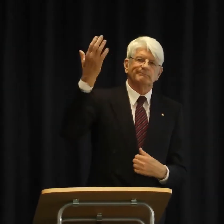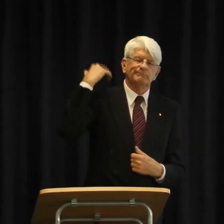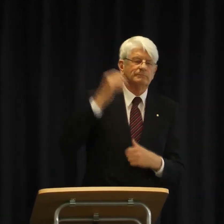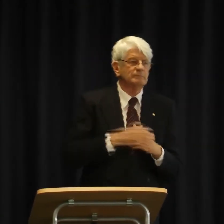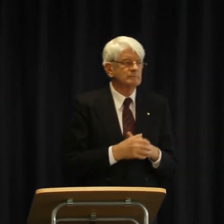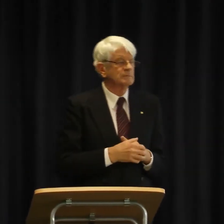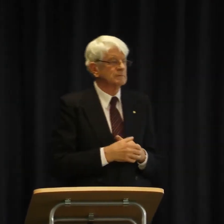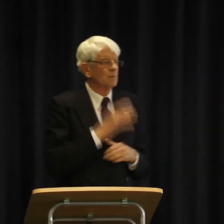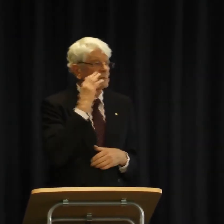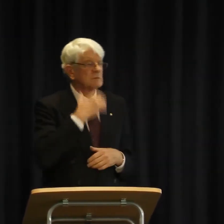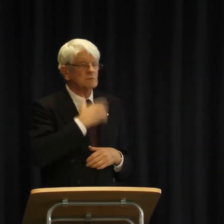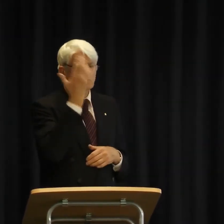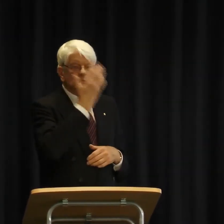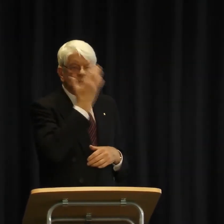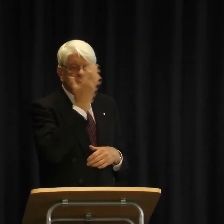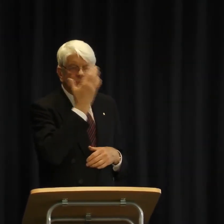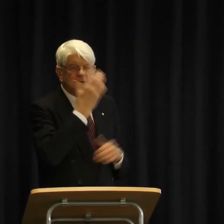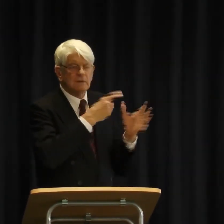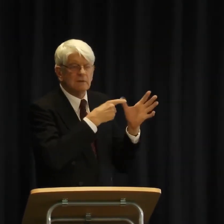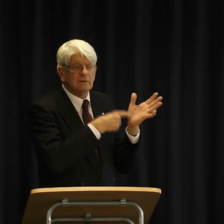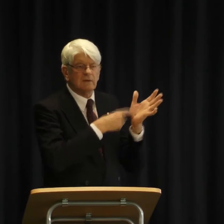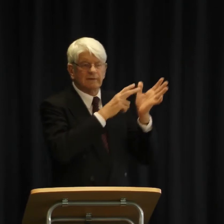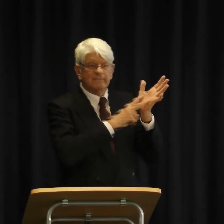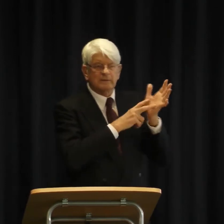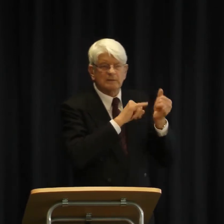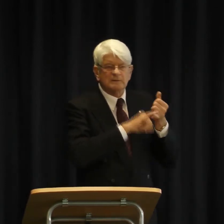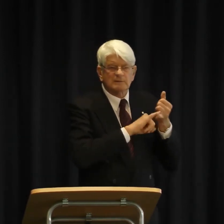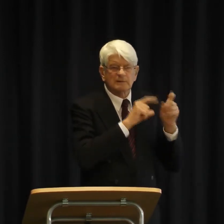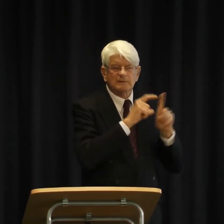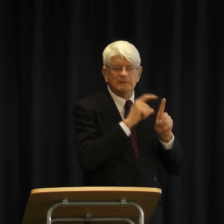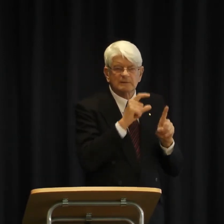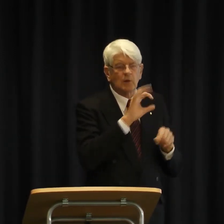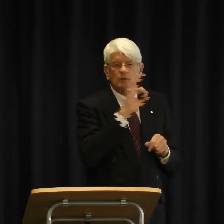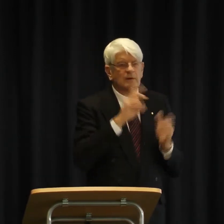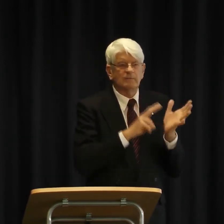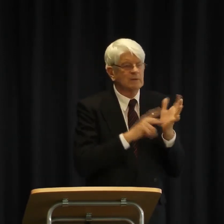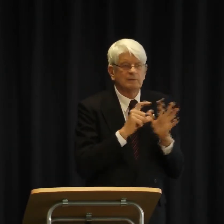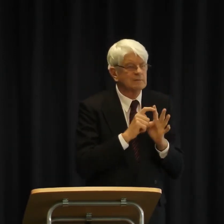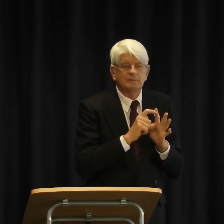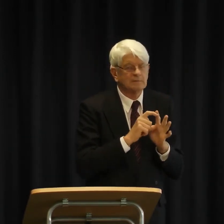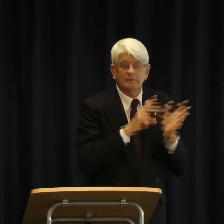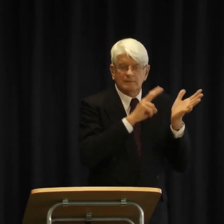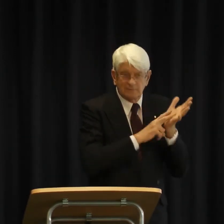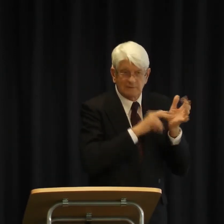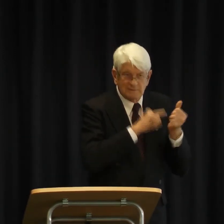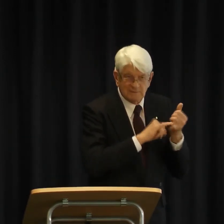I'm just going to cast my mind back now to when I was at school. I myself was a Victorian school for